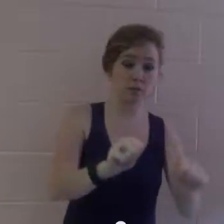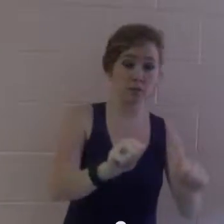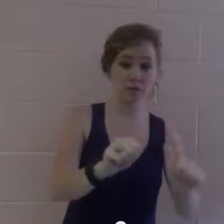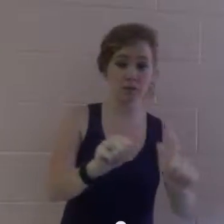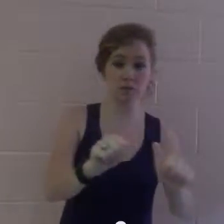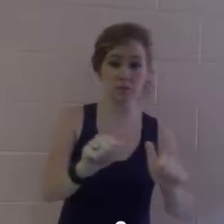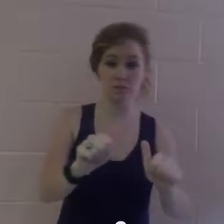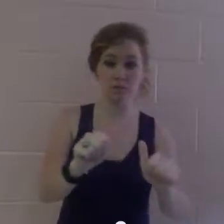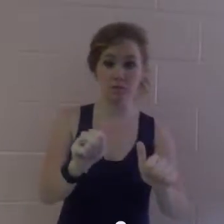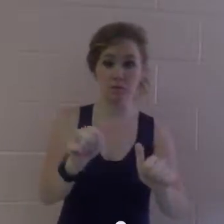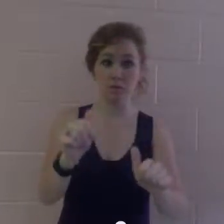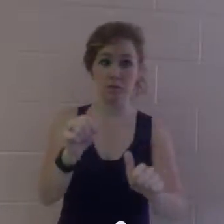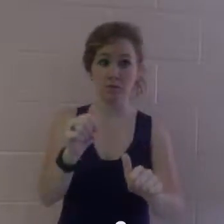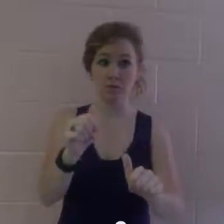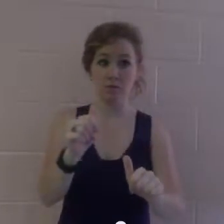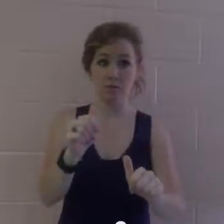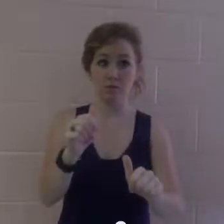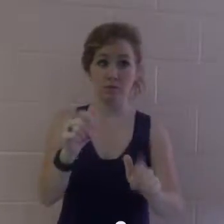The mother tries and